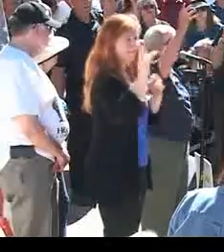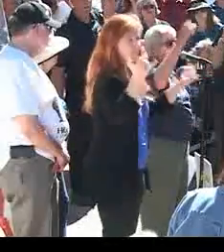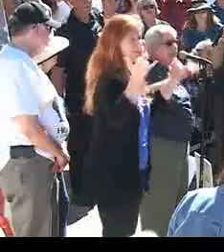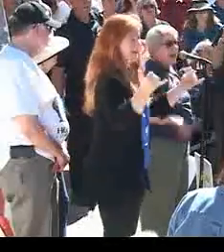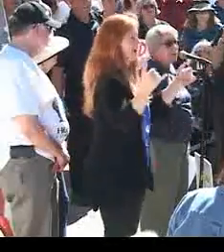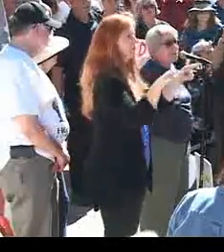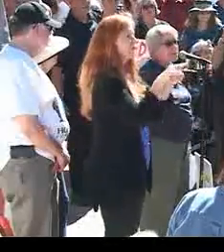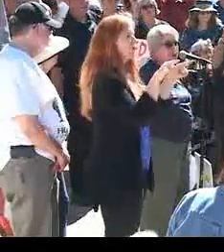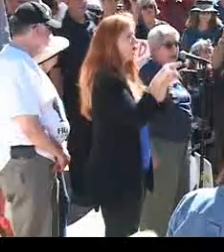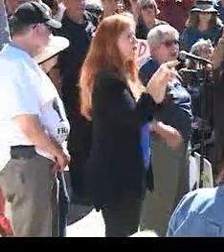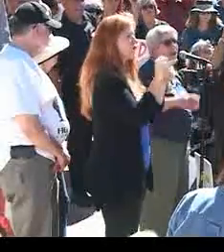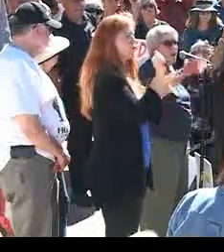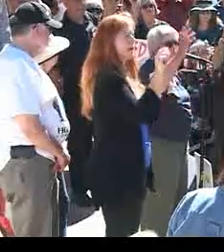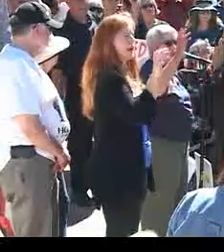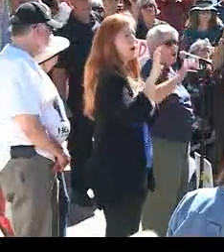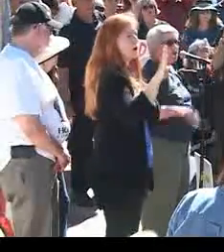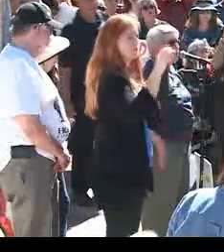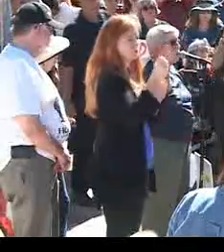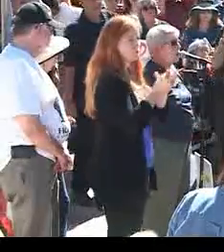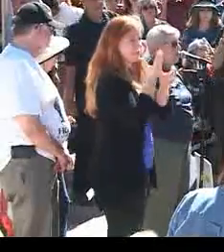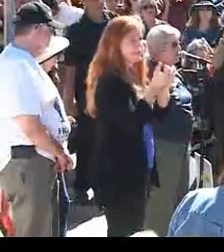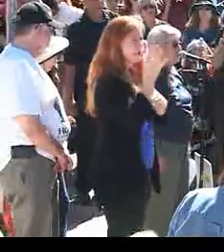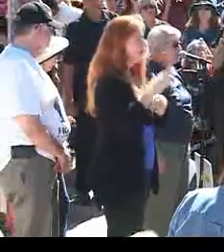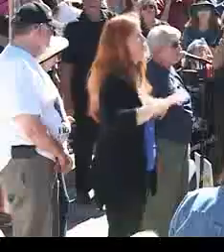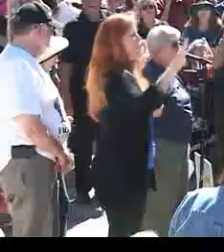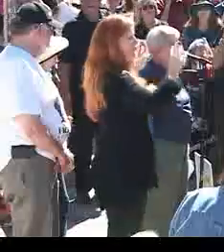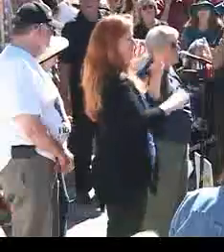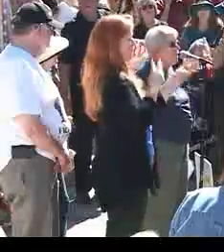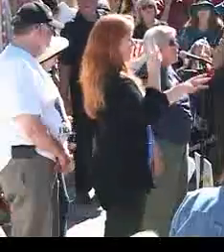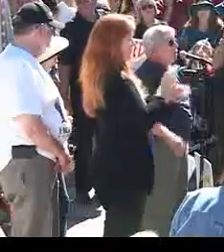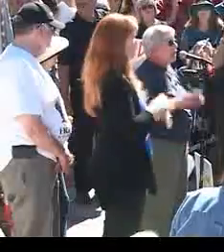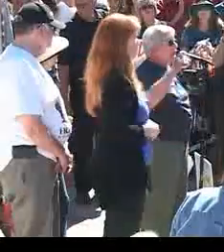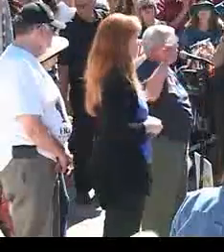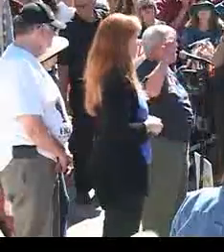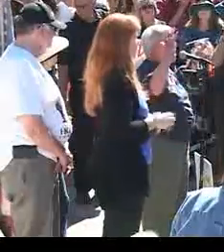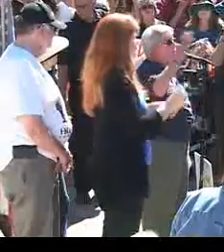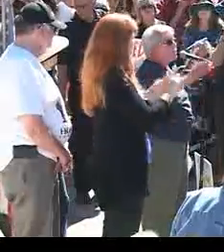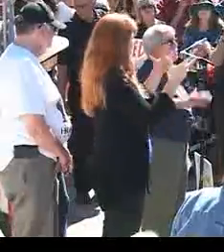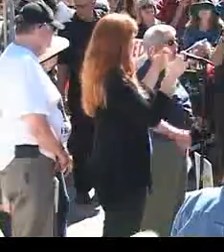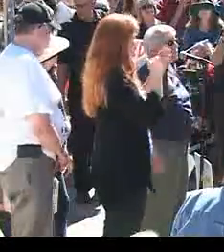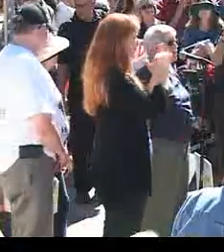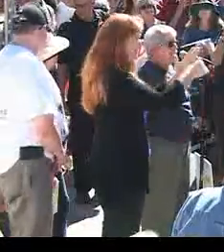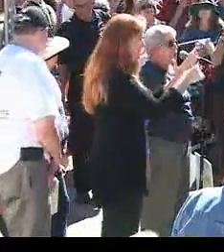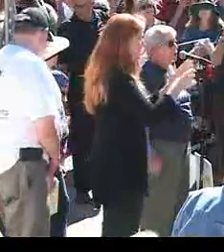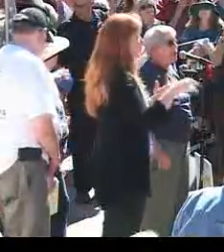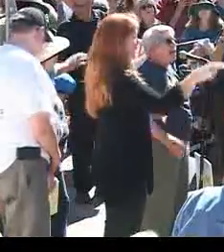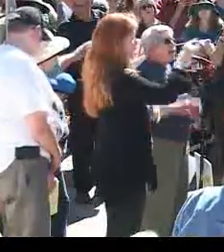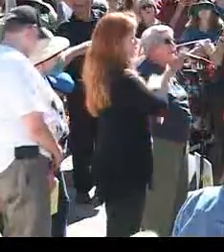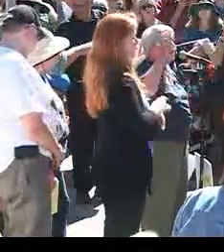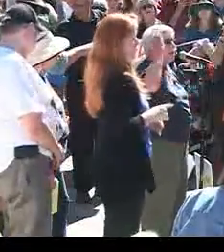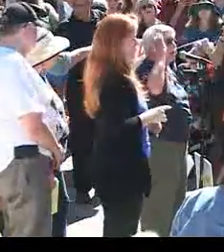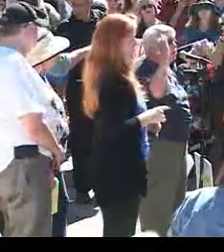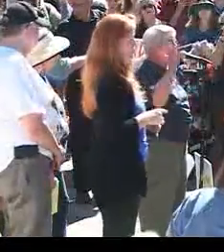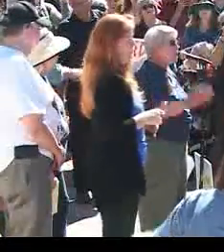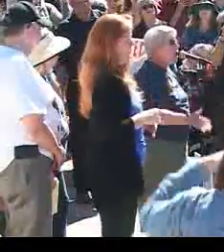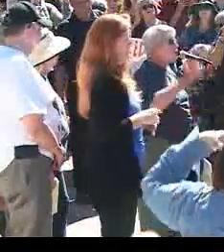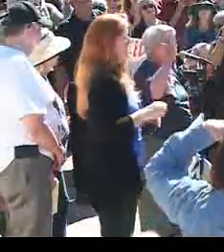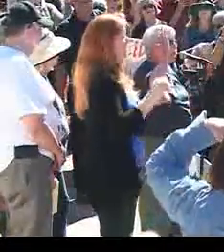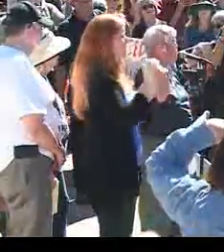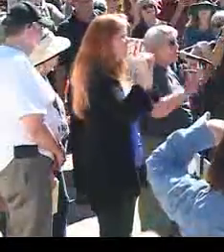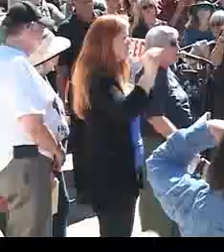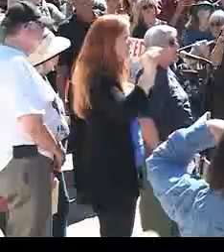but also in the Arab Spring, all over the world. But I want to emphasize to you that there is